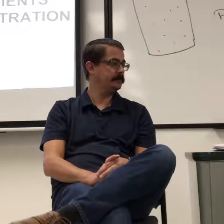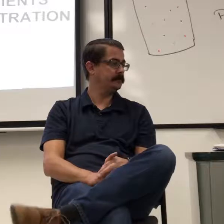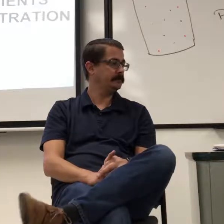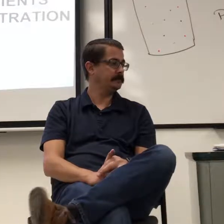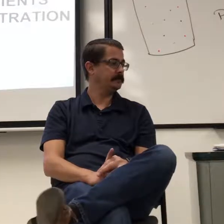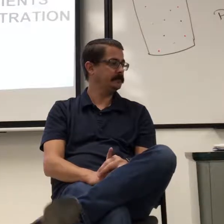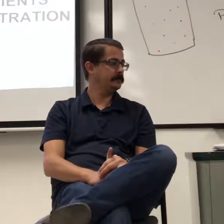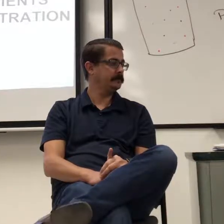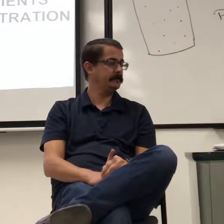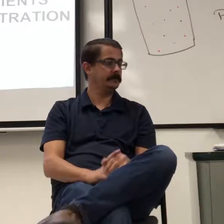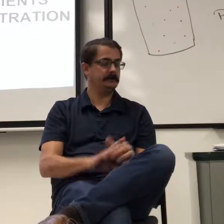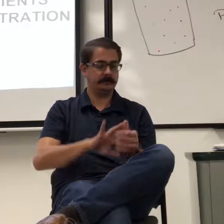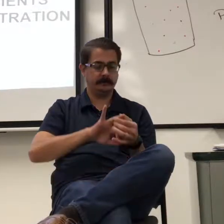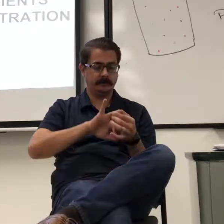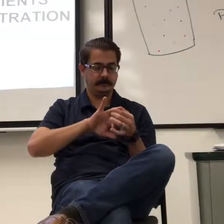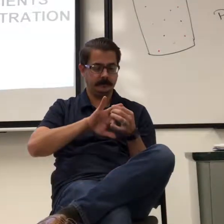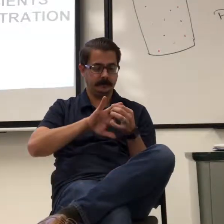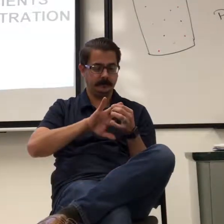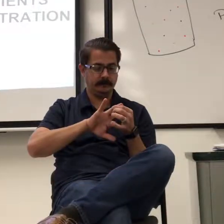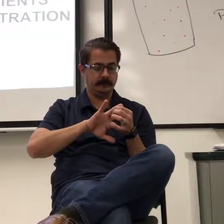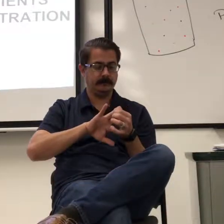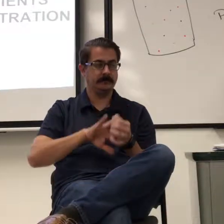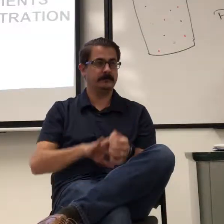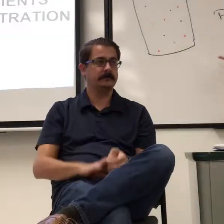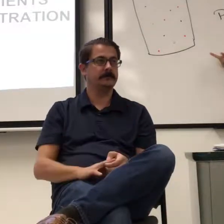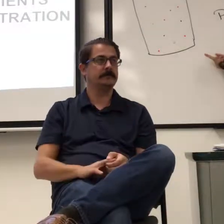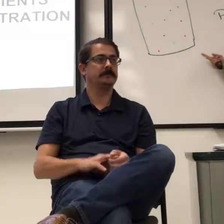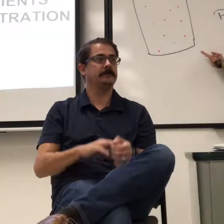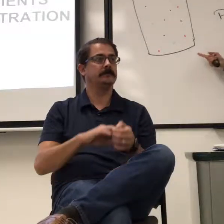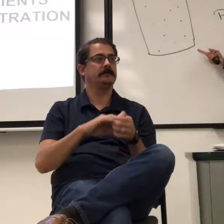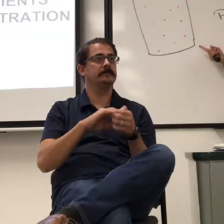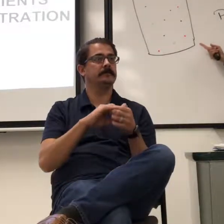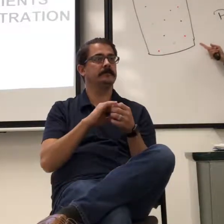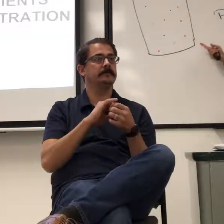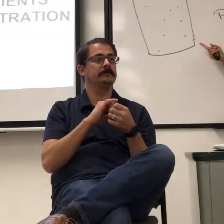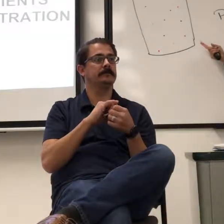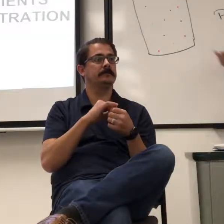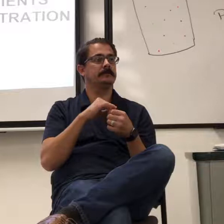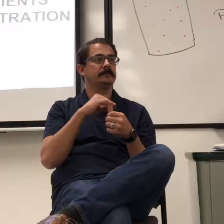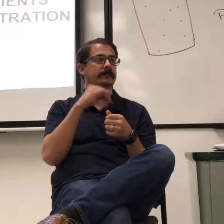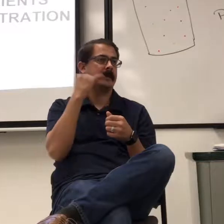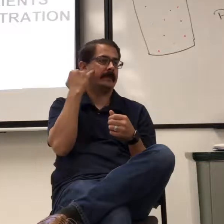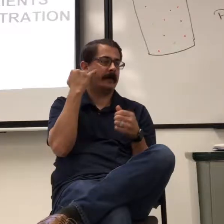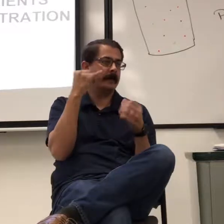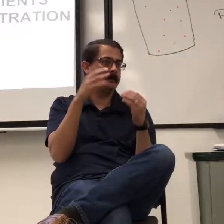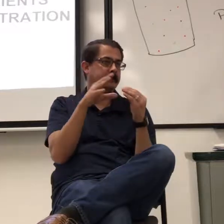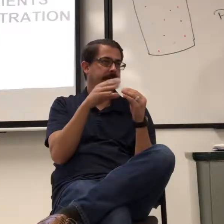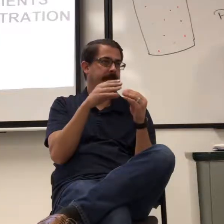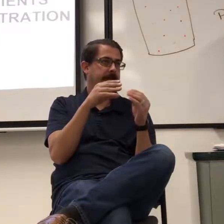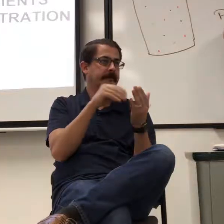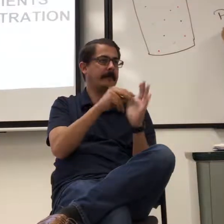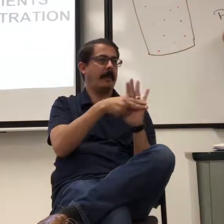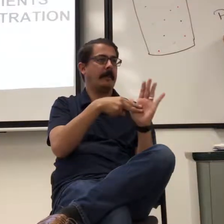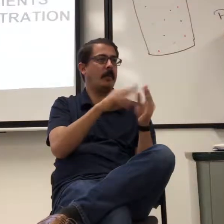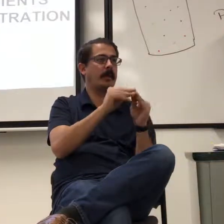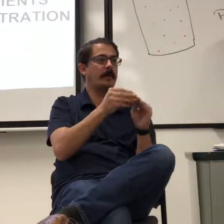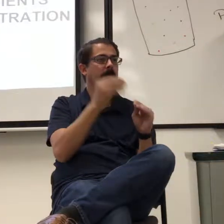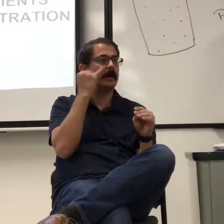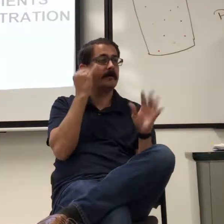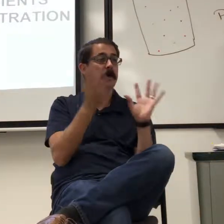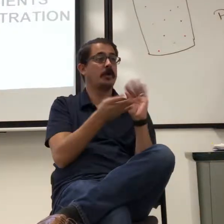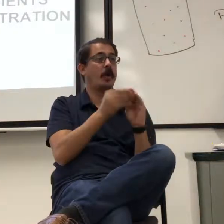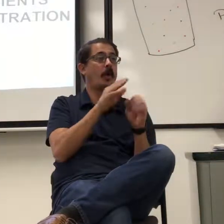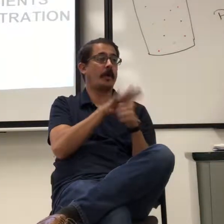And if I were just to put numbers to it, I drew 10 dots. So let's say it's a total pressure of